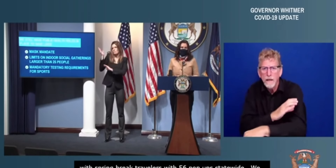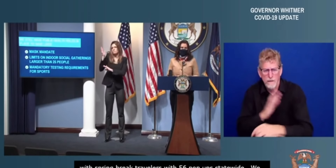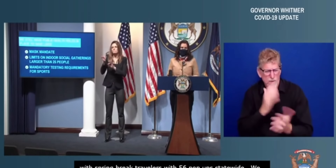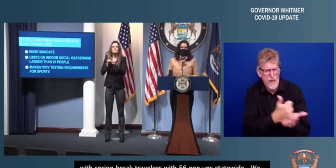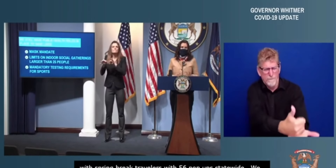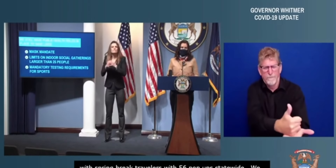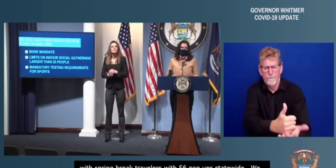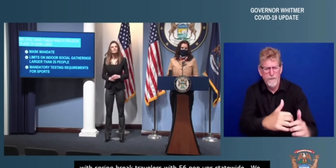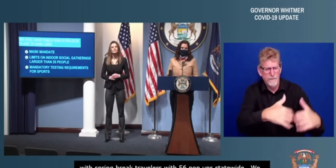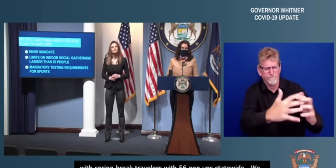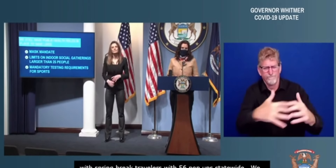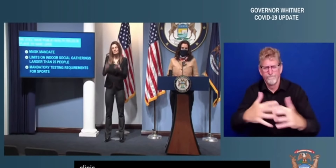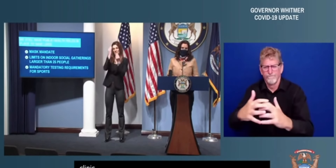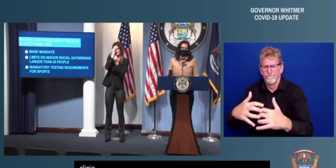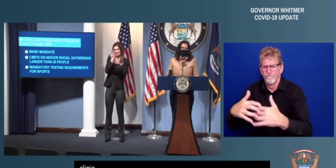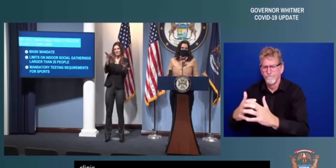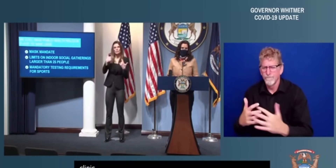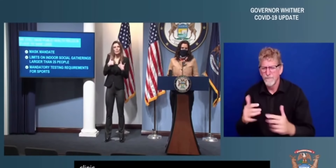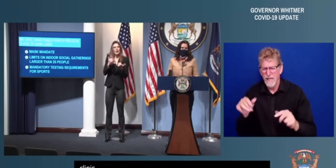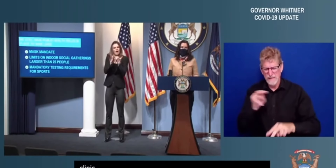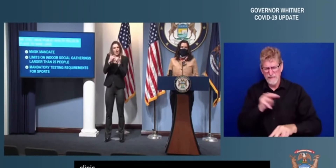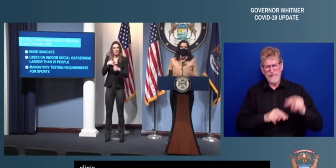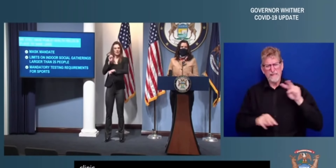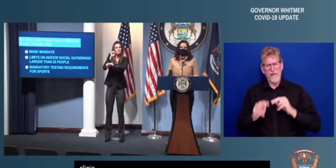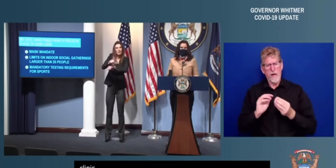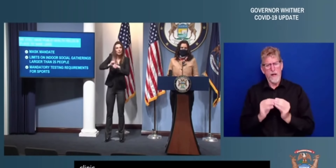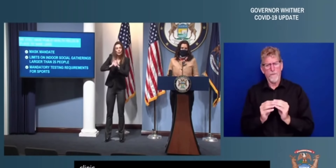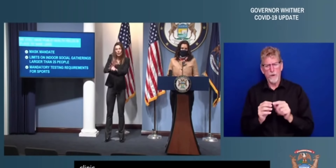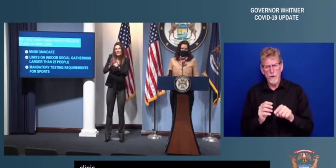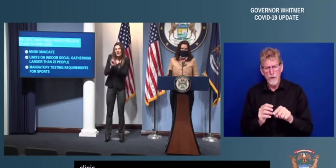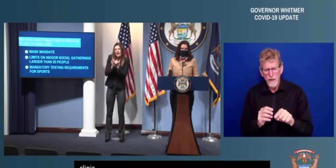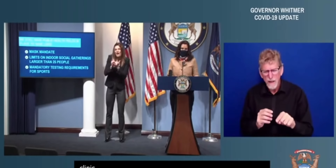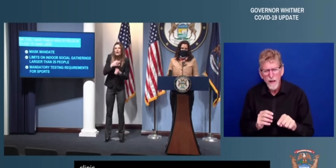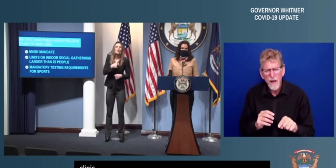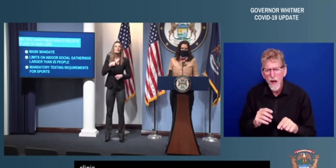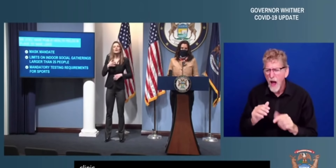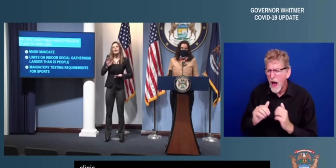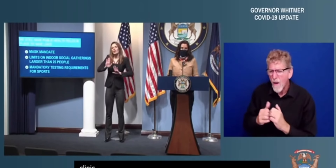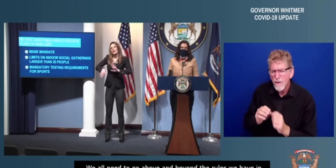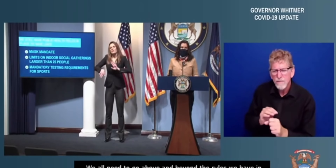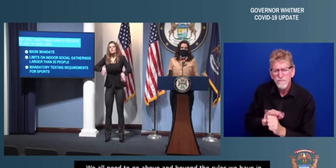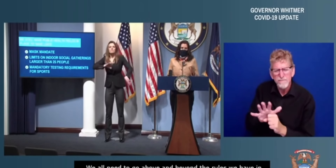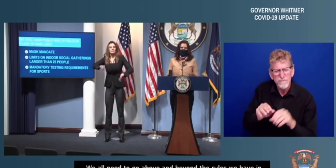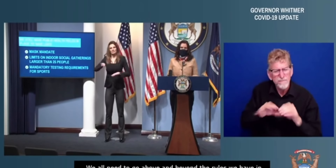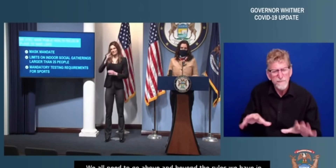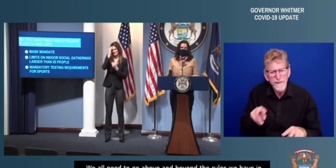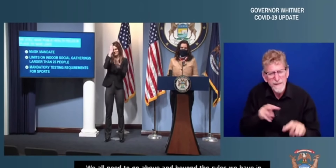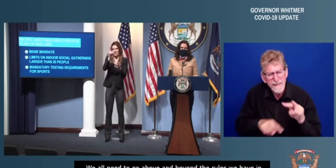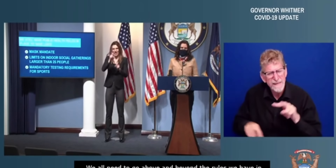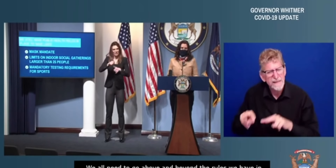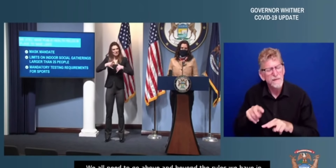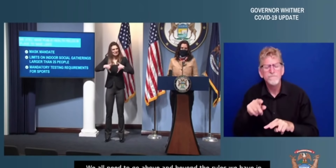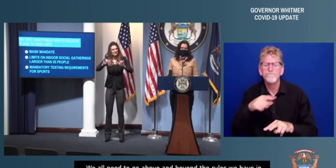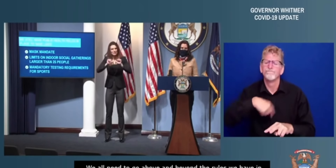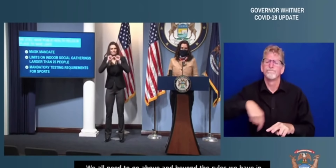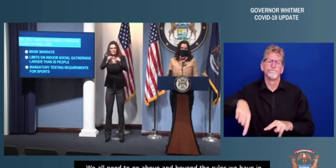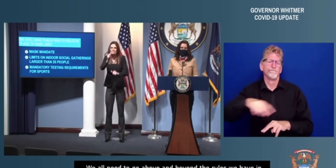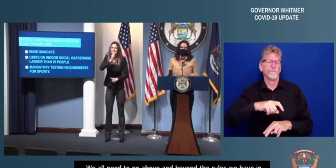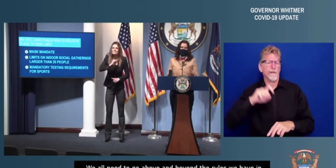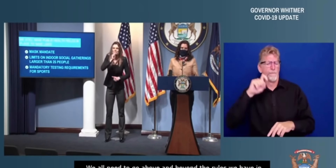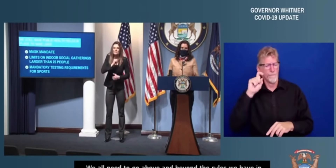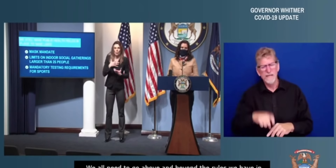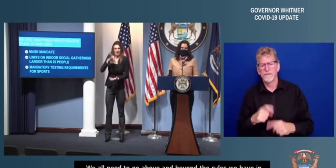above and beyond the rules we already have in place. We all have to step up our game for the next 2 weeks to bring down rising